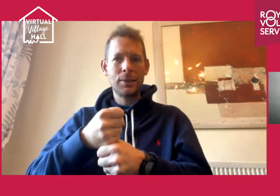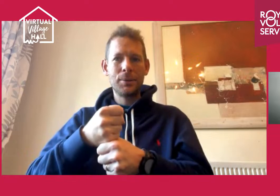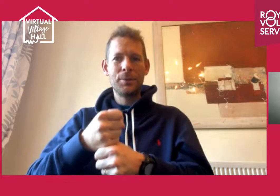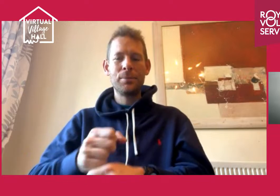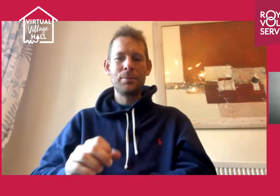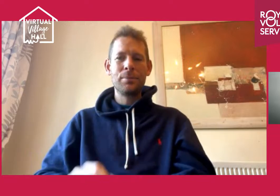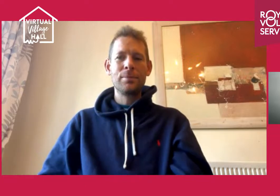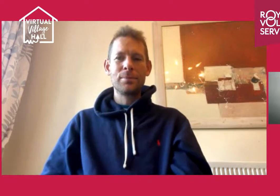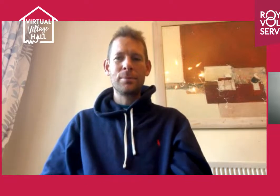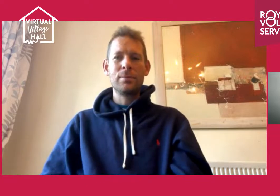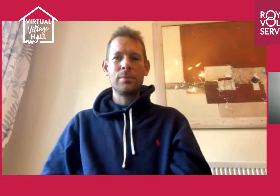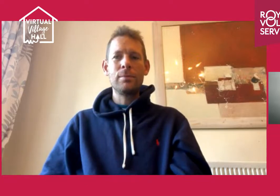and horse,